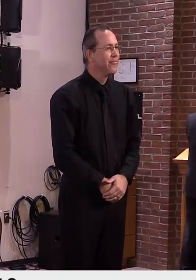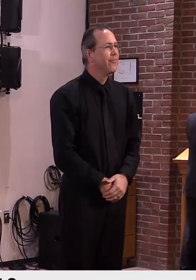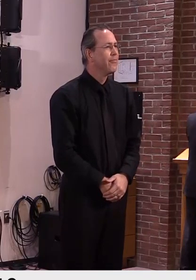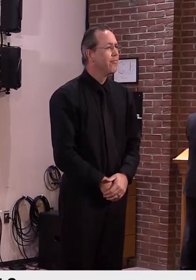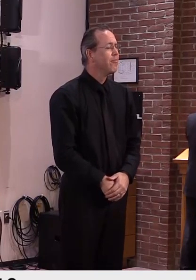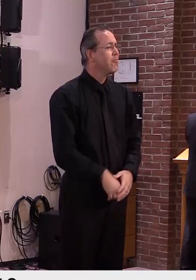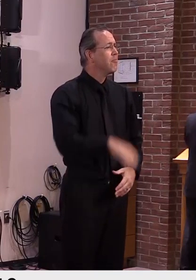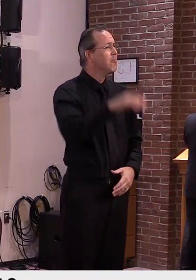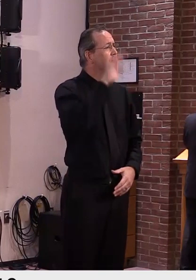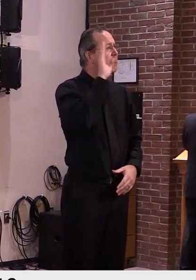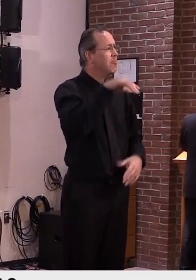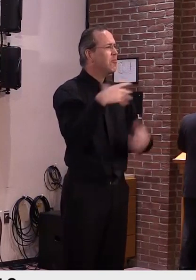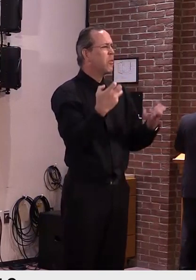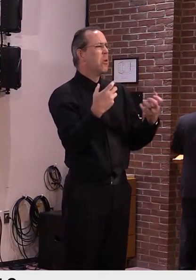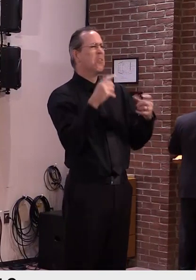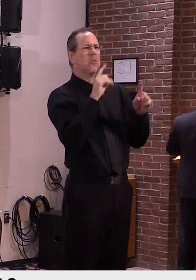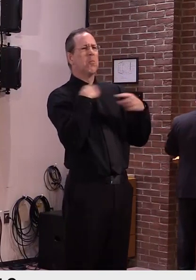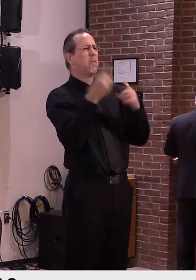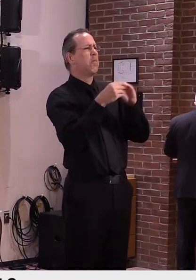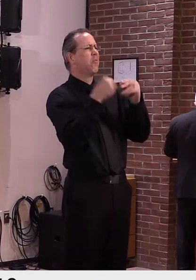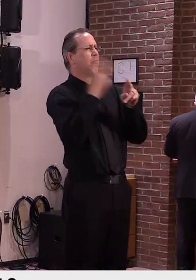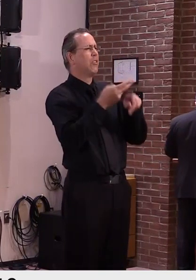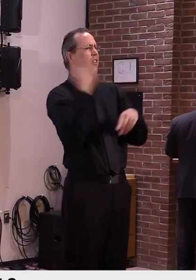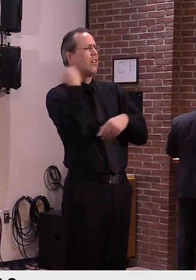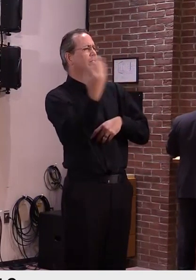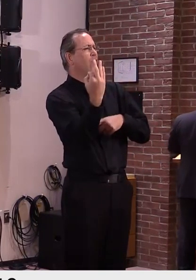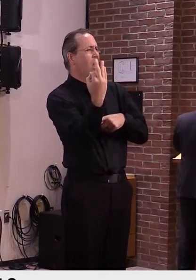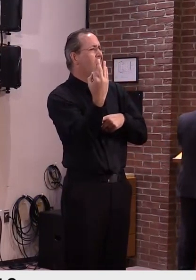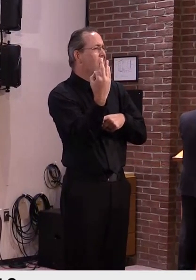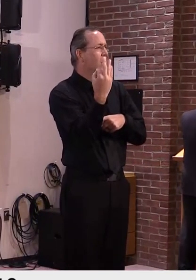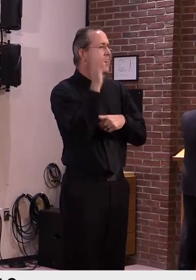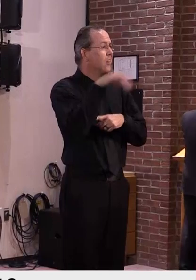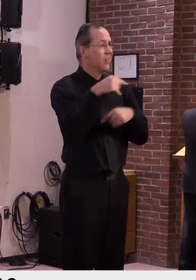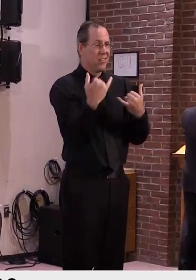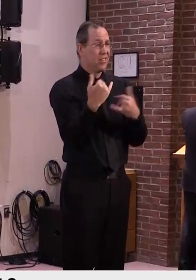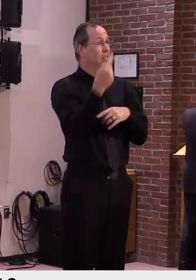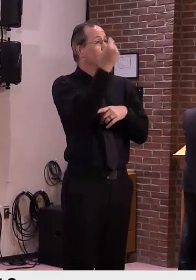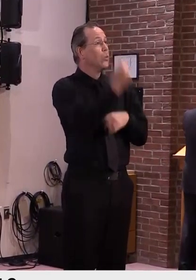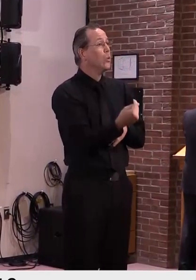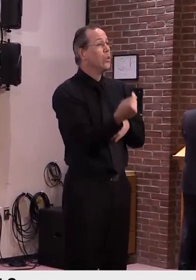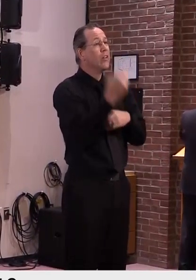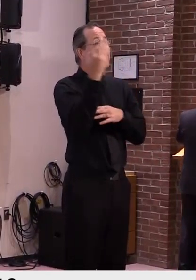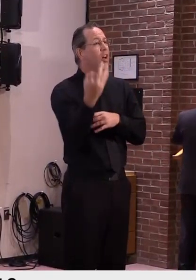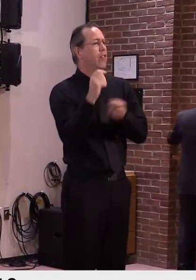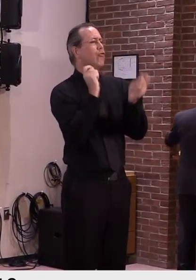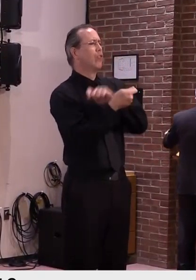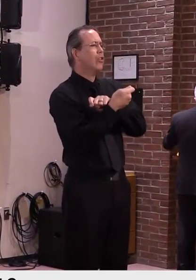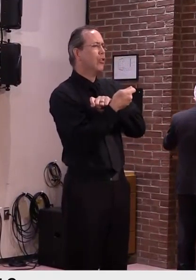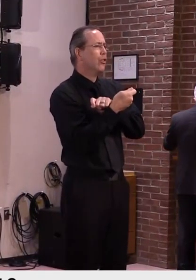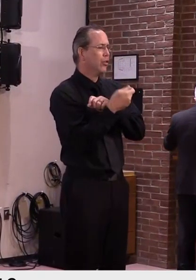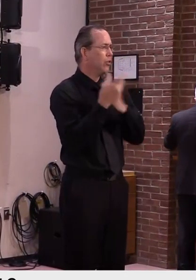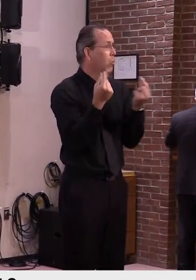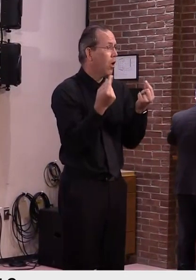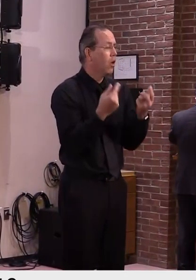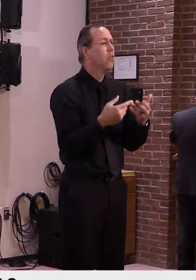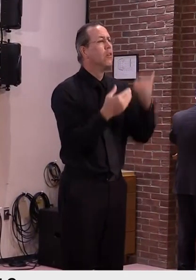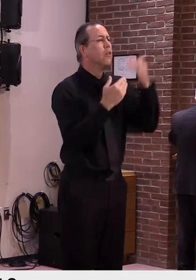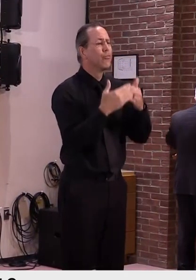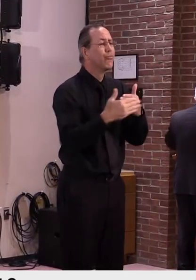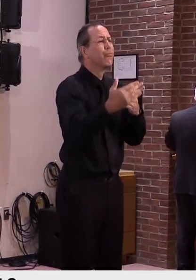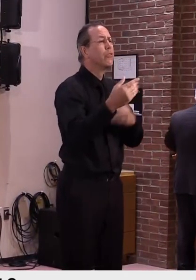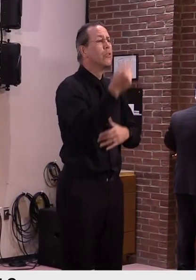As I announced on Friday, we're changing the order of our press conference presentations. Today, Commissioner Pichek will present our